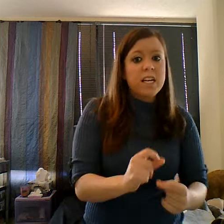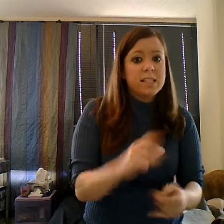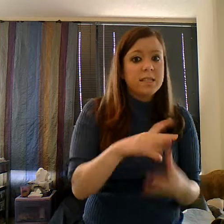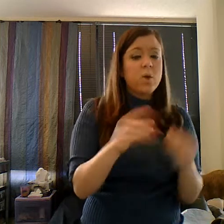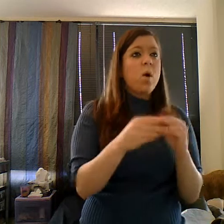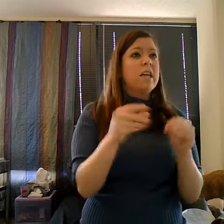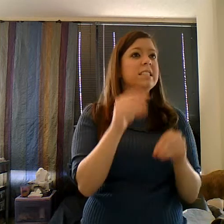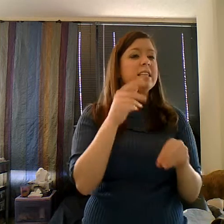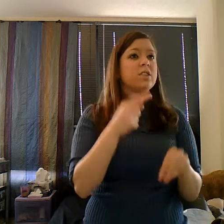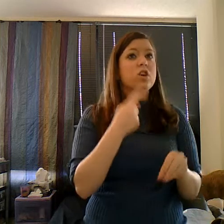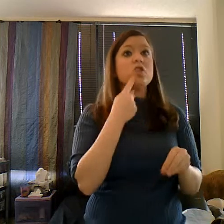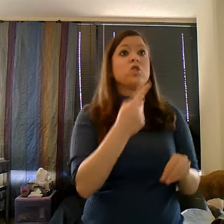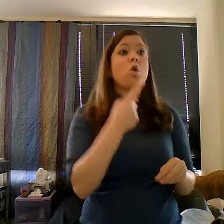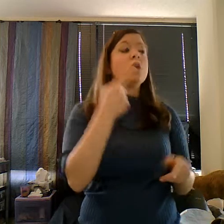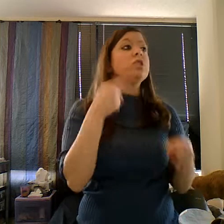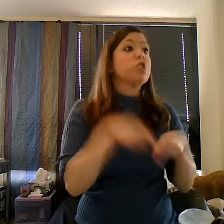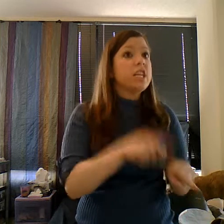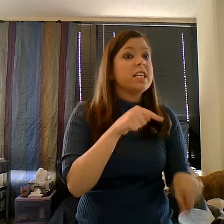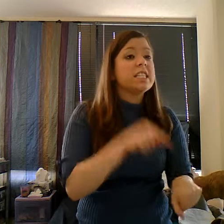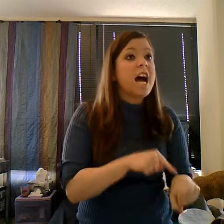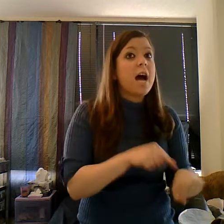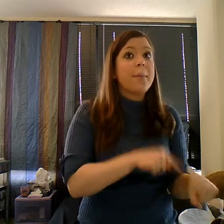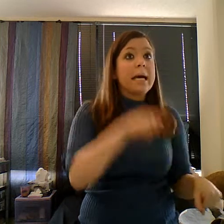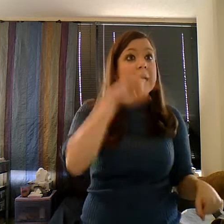of all, a kind of story which we call a cumulative.